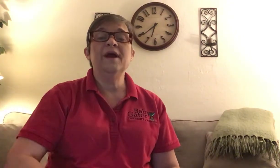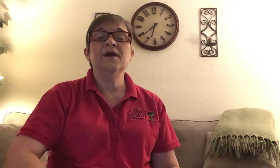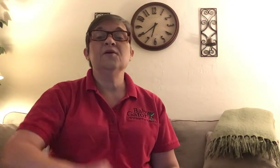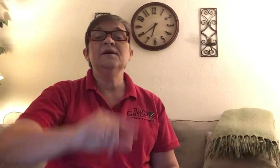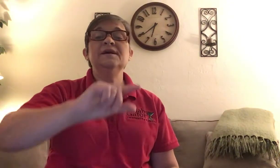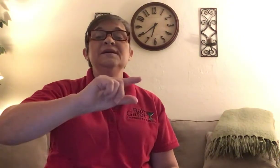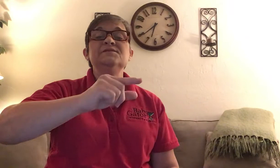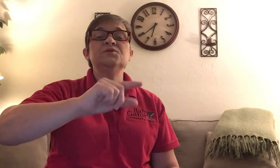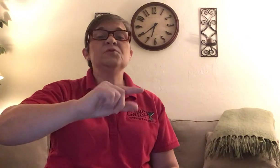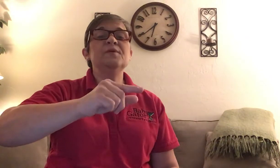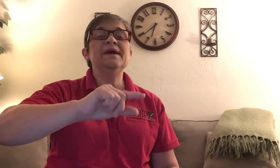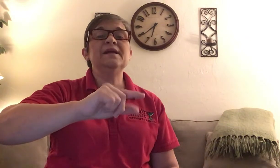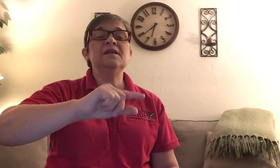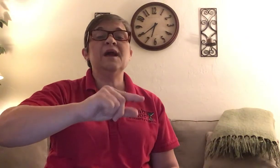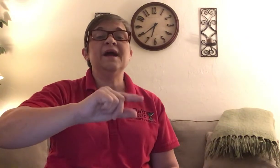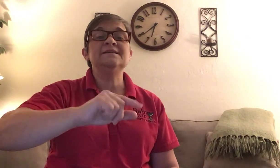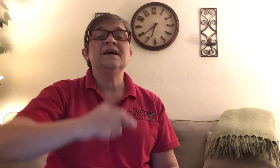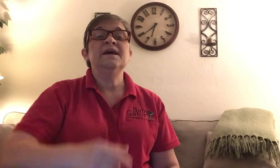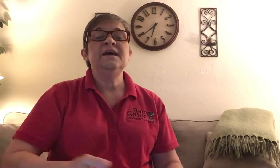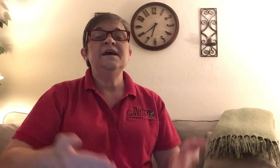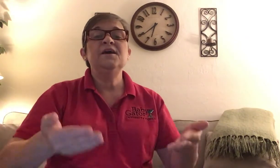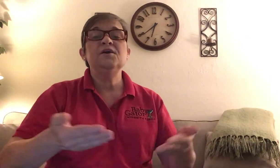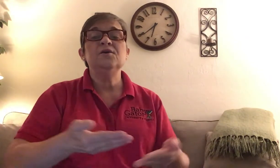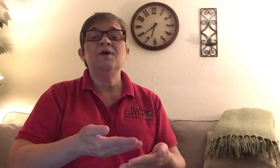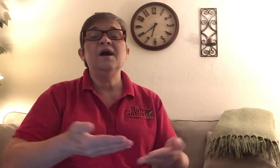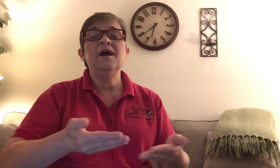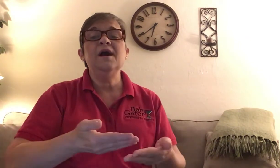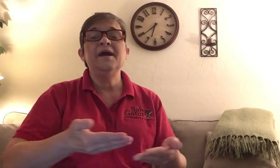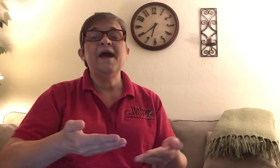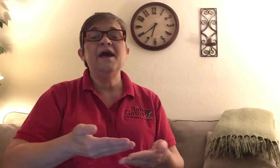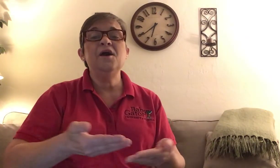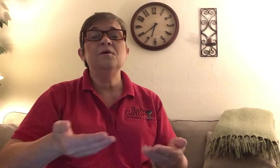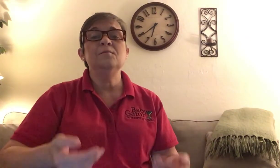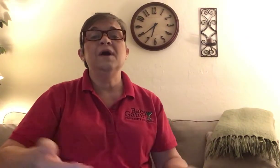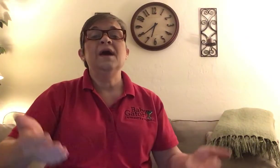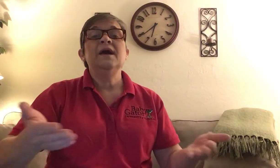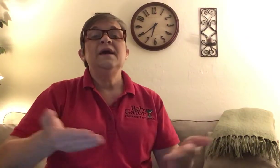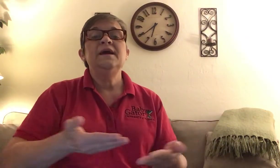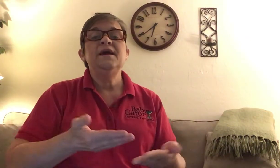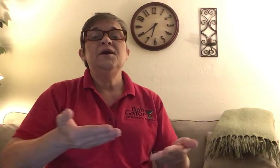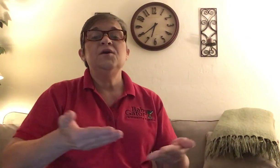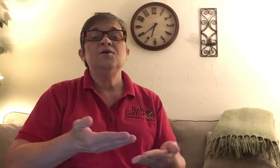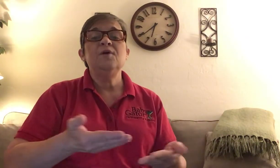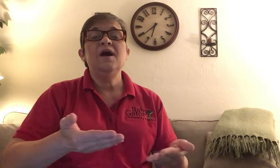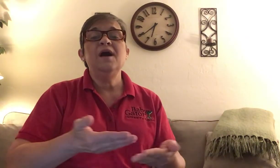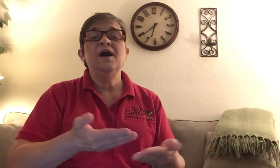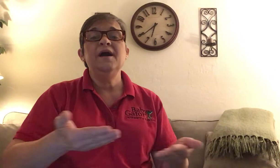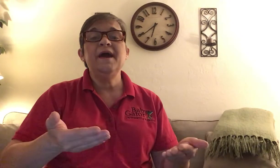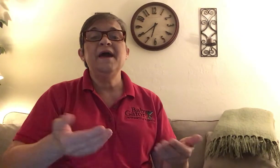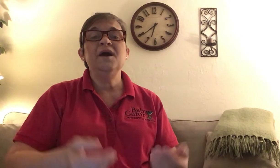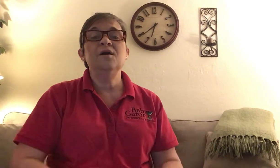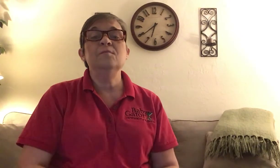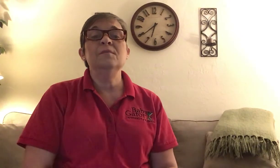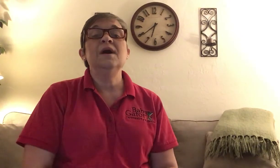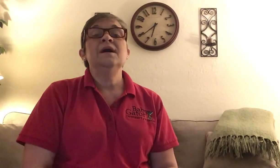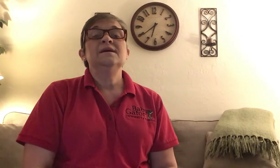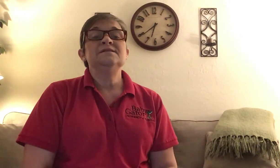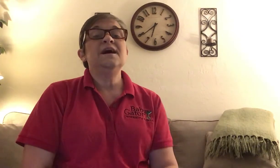Where is green light? Here I am. Here I am. Tell